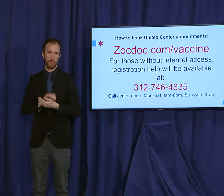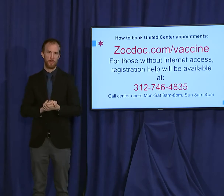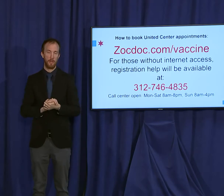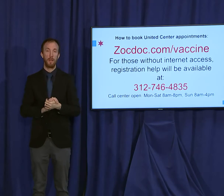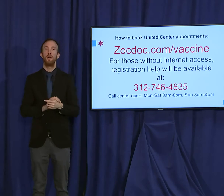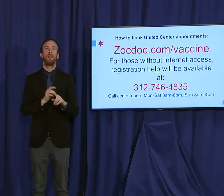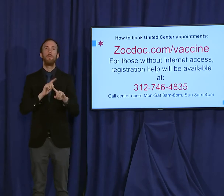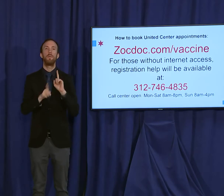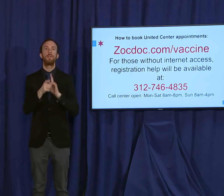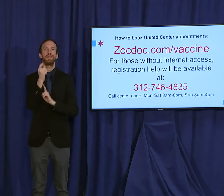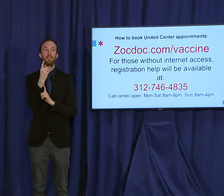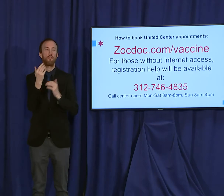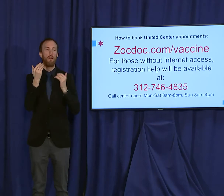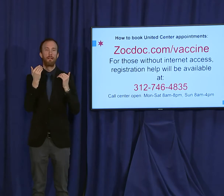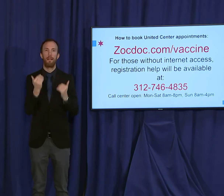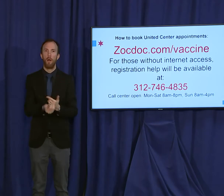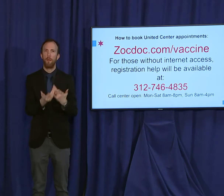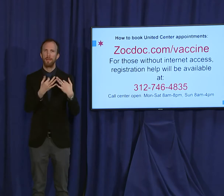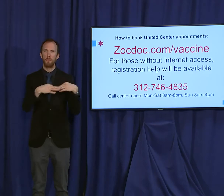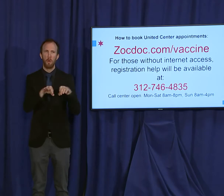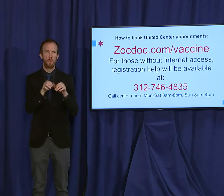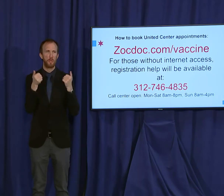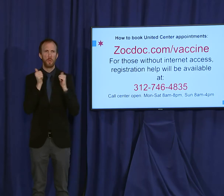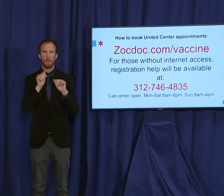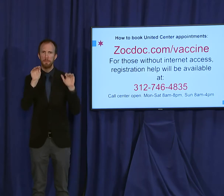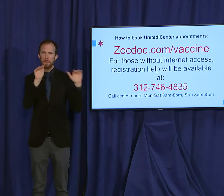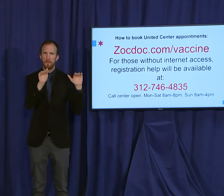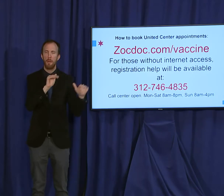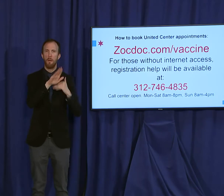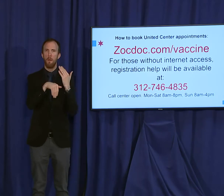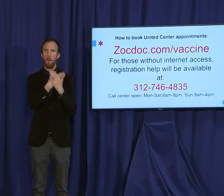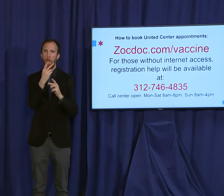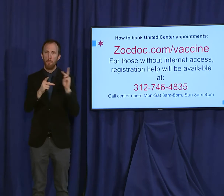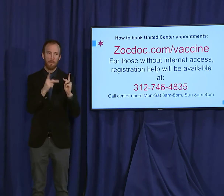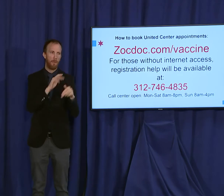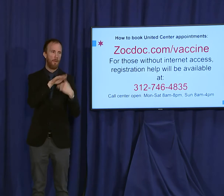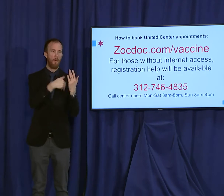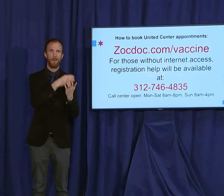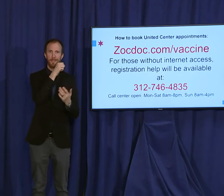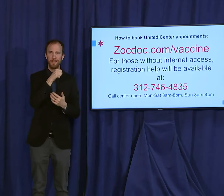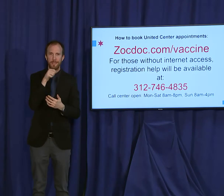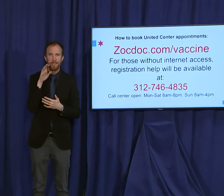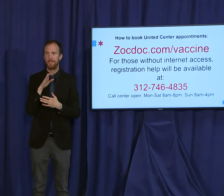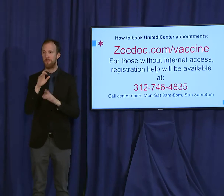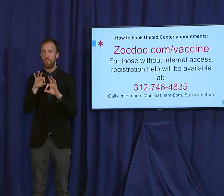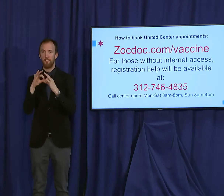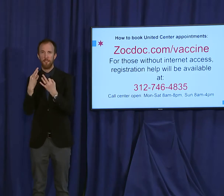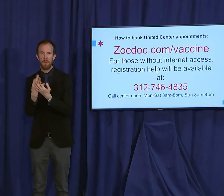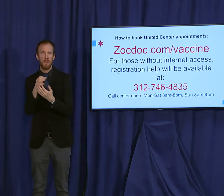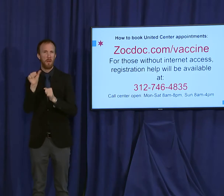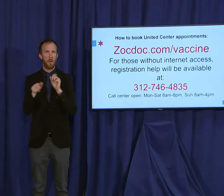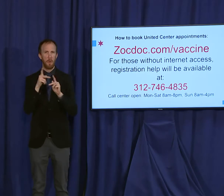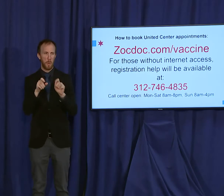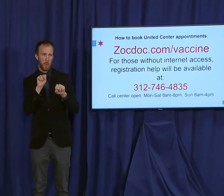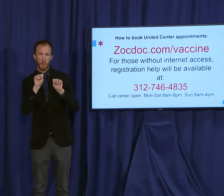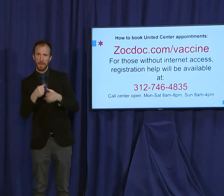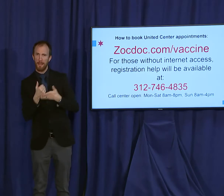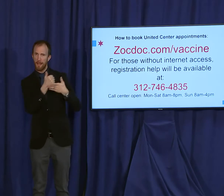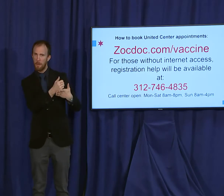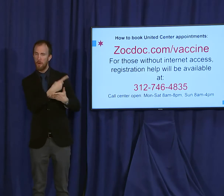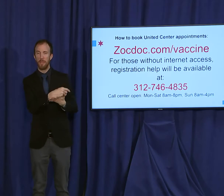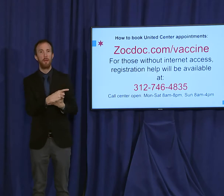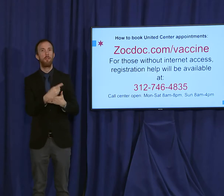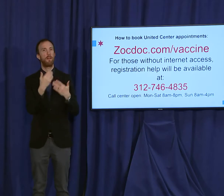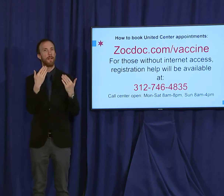to seniors, their family members, or anyone else in the seniors network and support system to get them signed